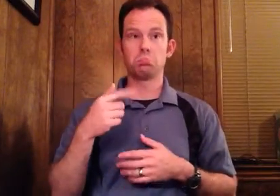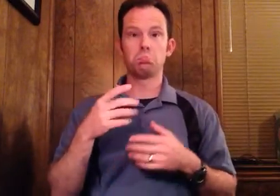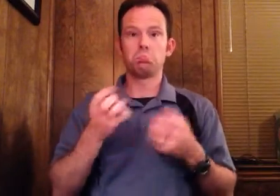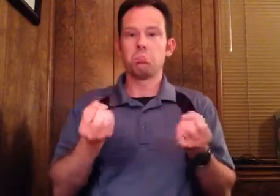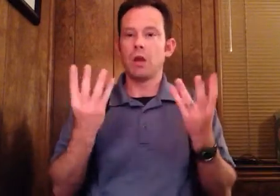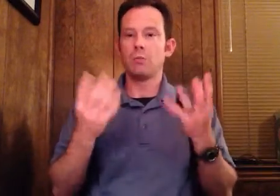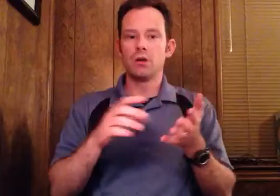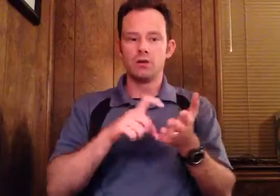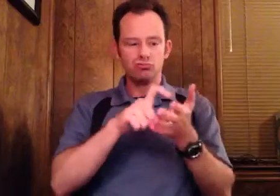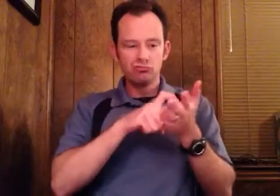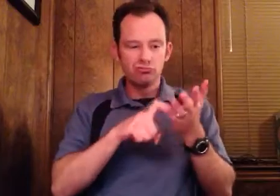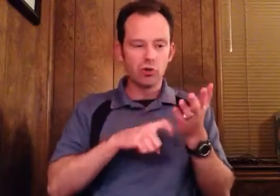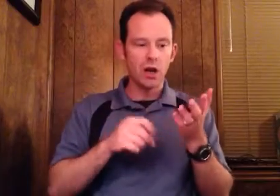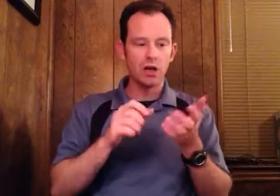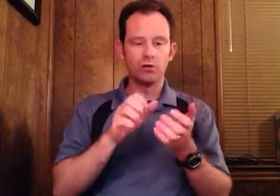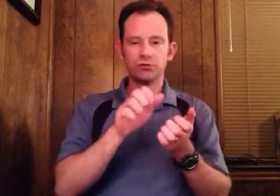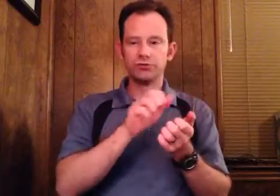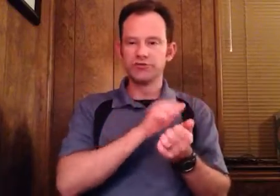were scratched or damaged.